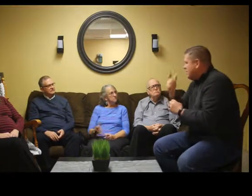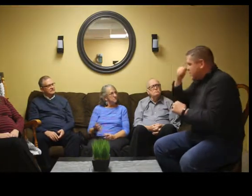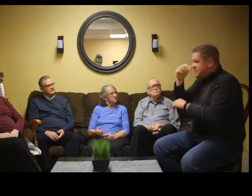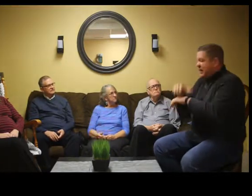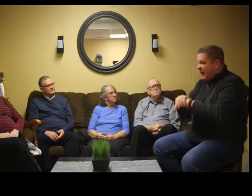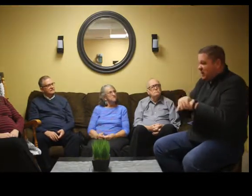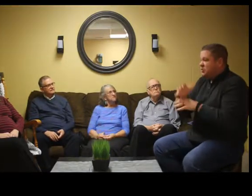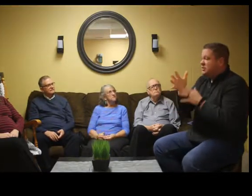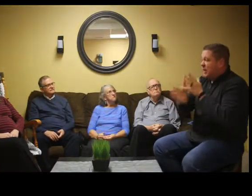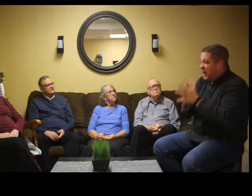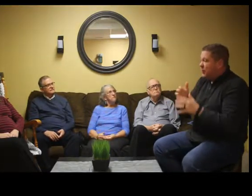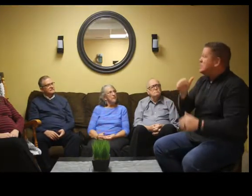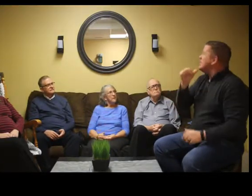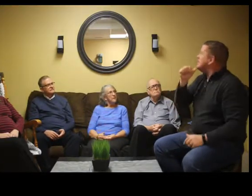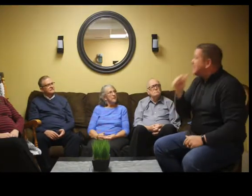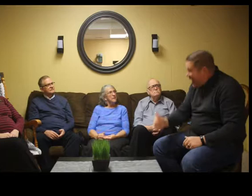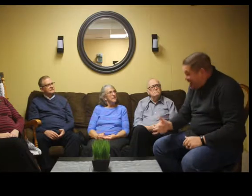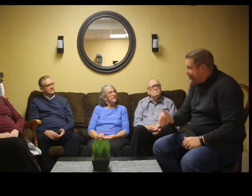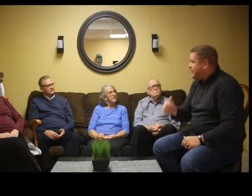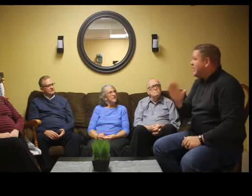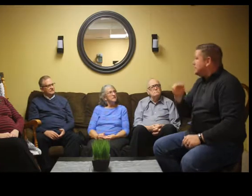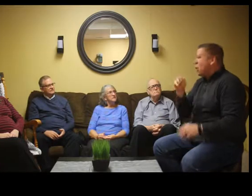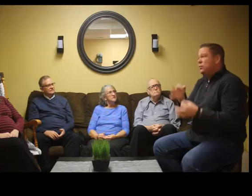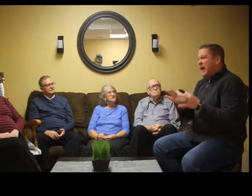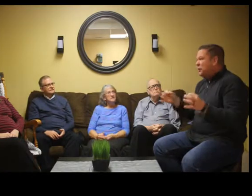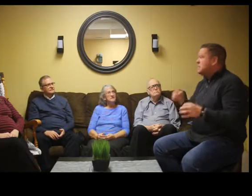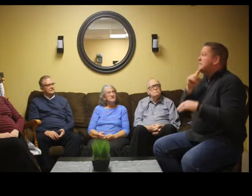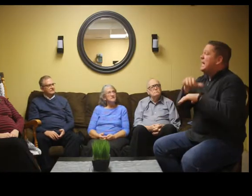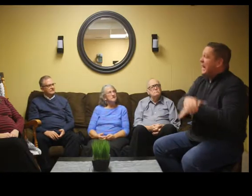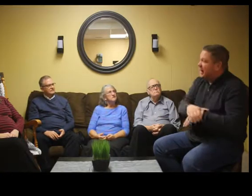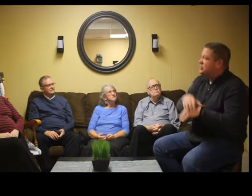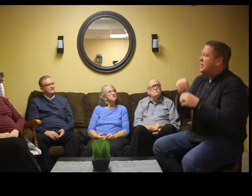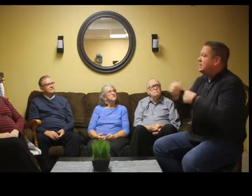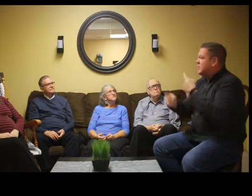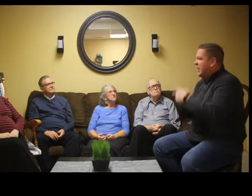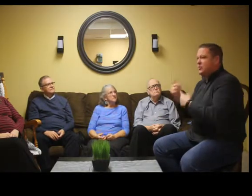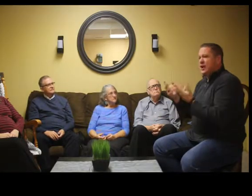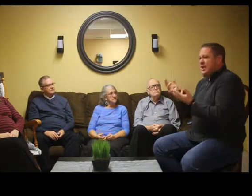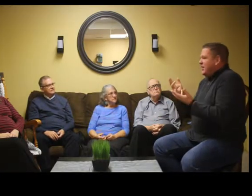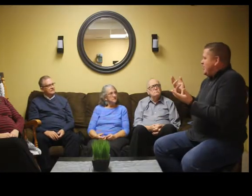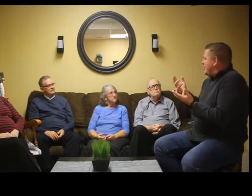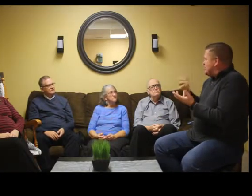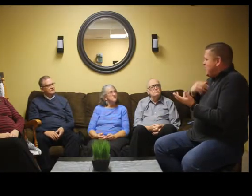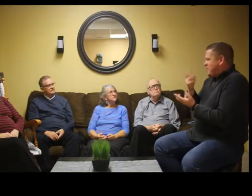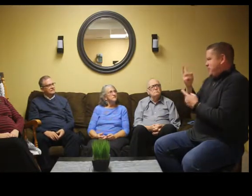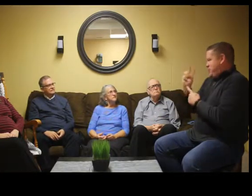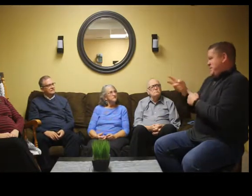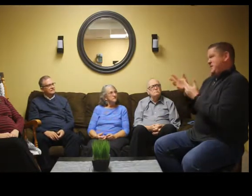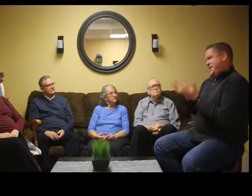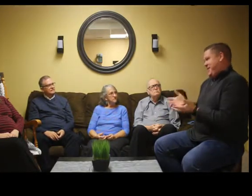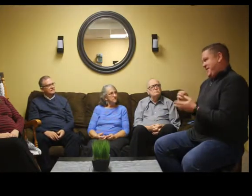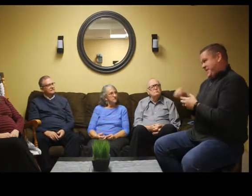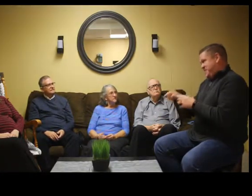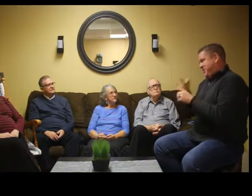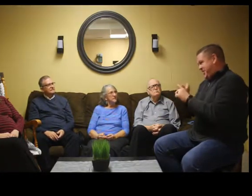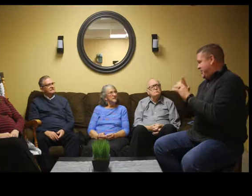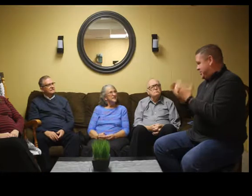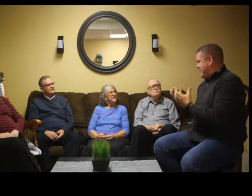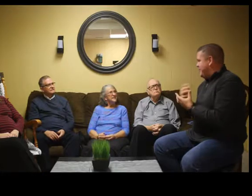because English Sign Language is not its own language. It is English and Sign Language. So we have 2 minutes left in this particular segment.